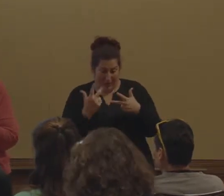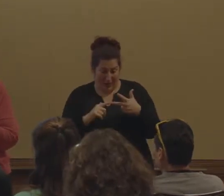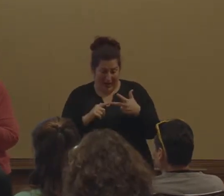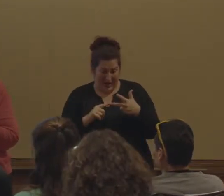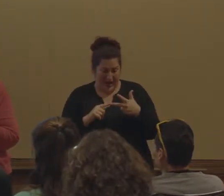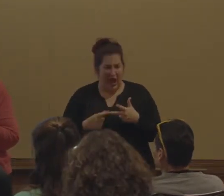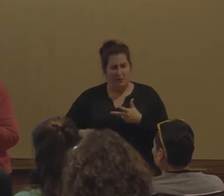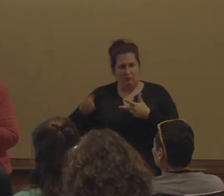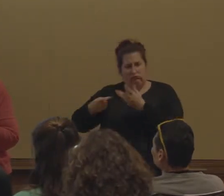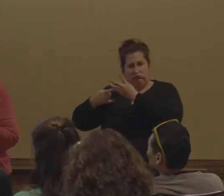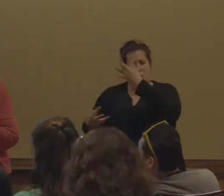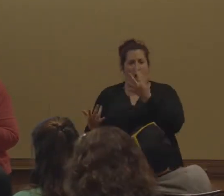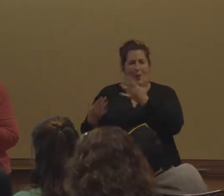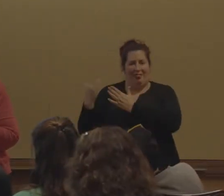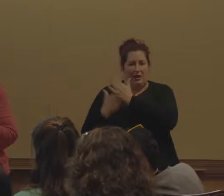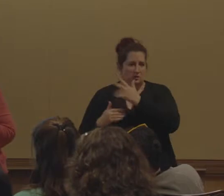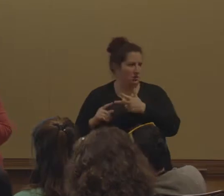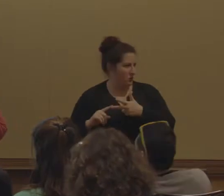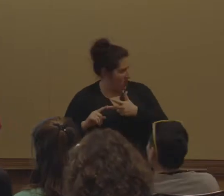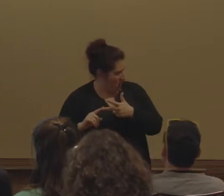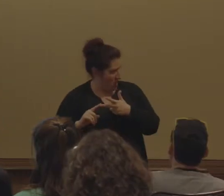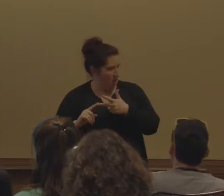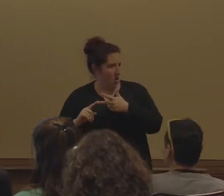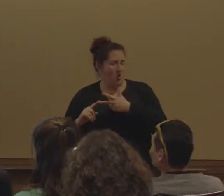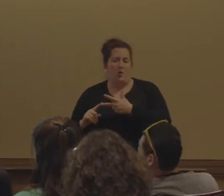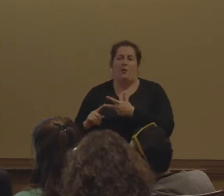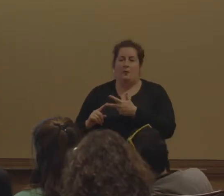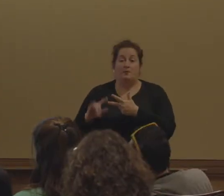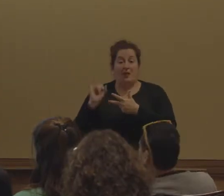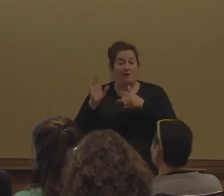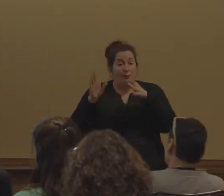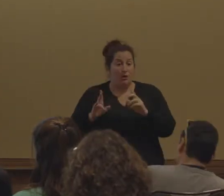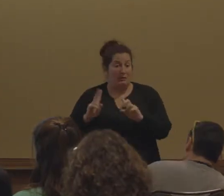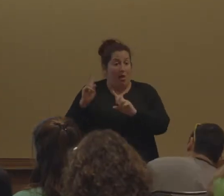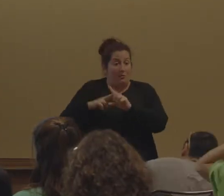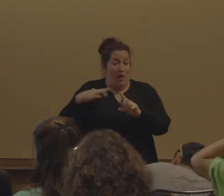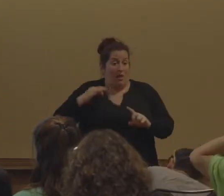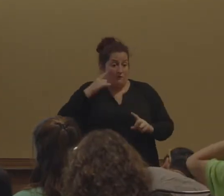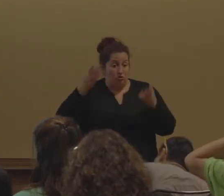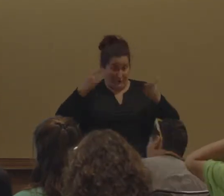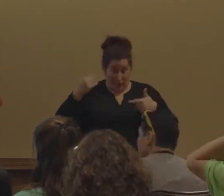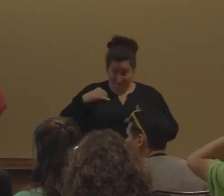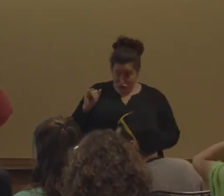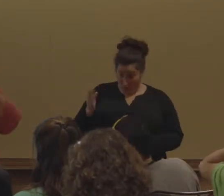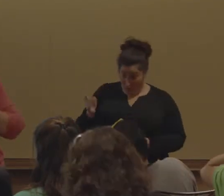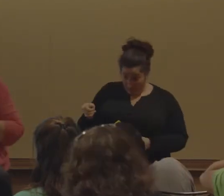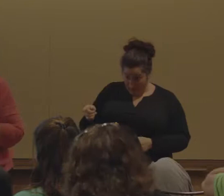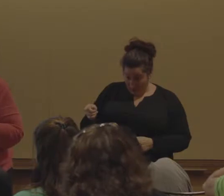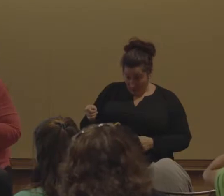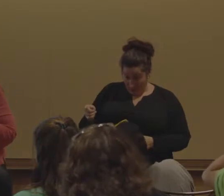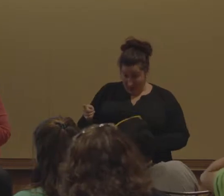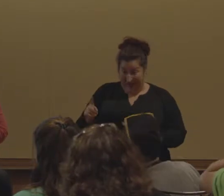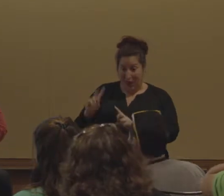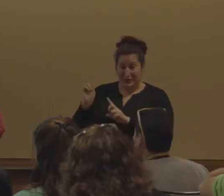have to be put on a wait list. Okay? If someone applies for services and they have a job, and